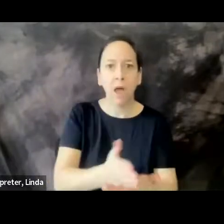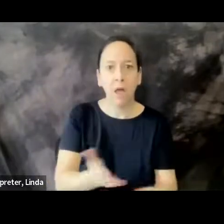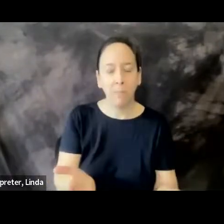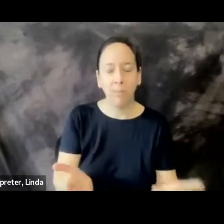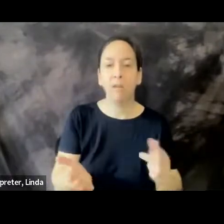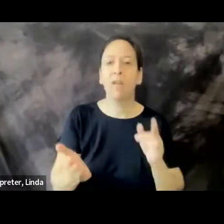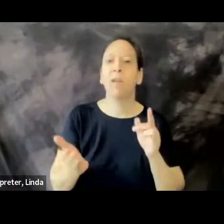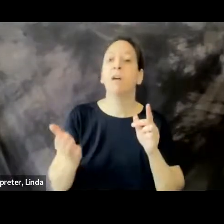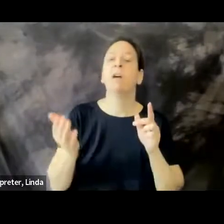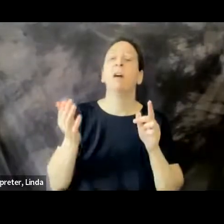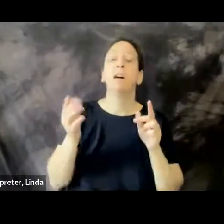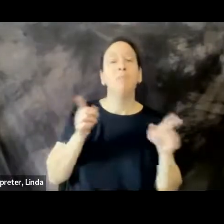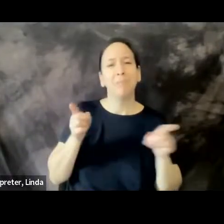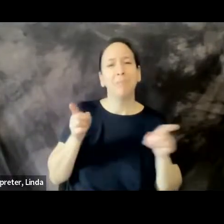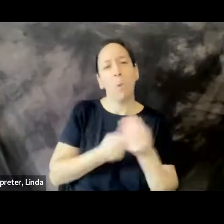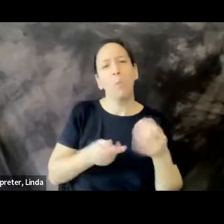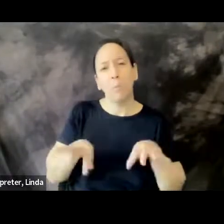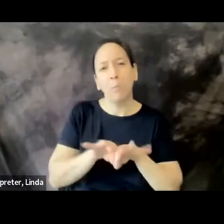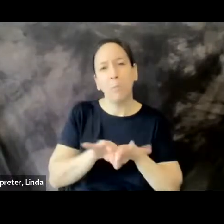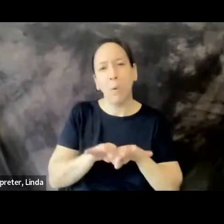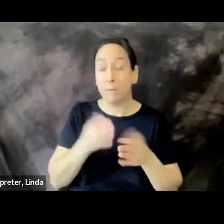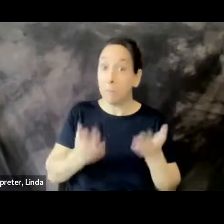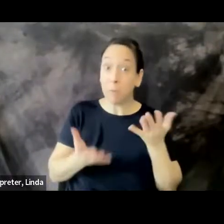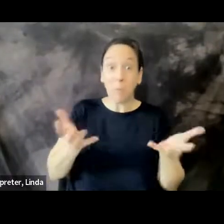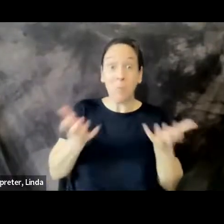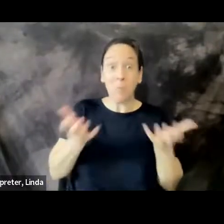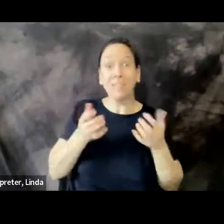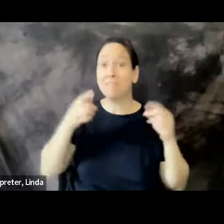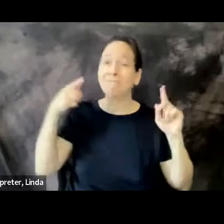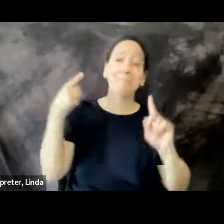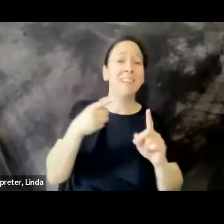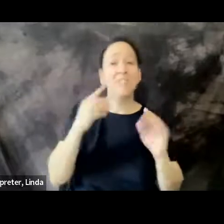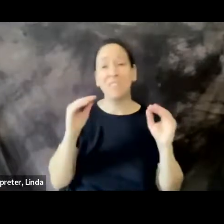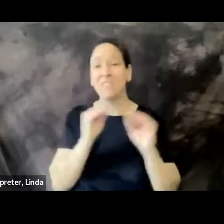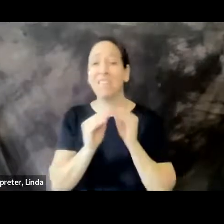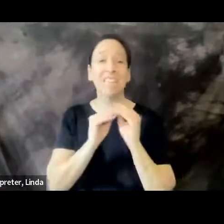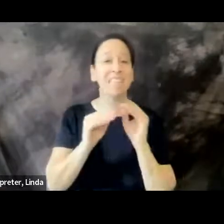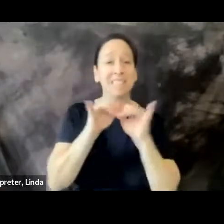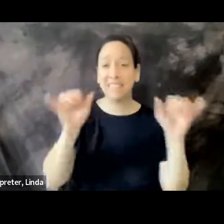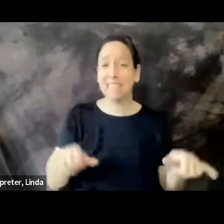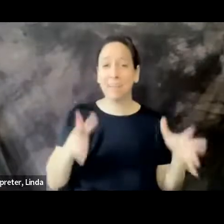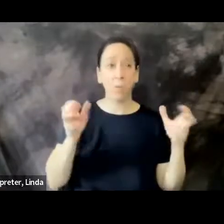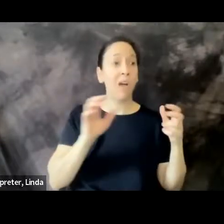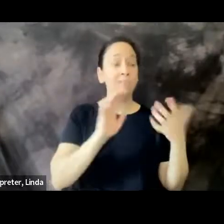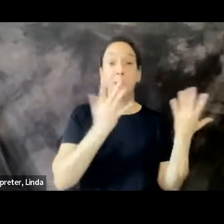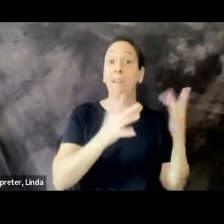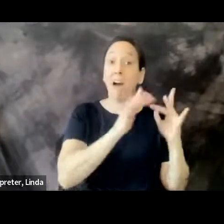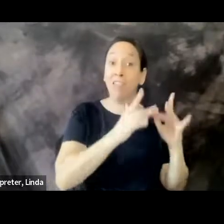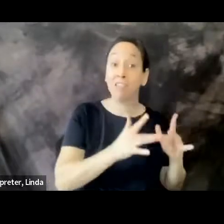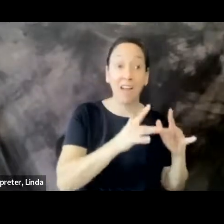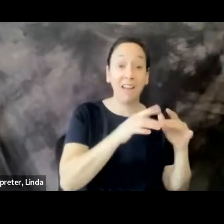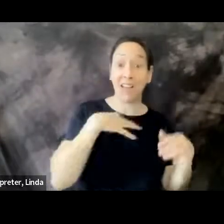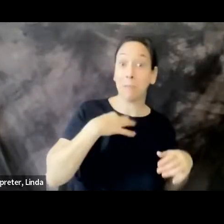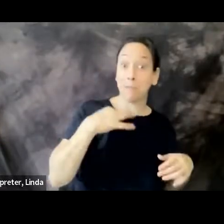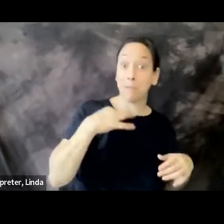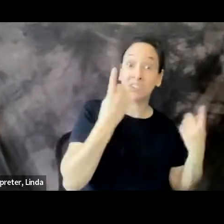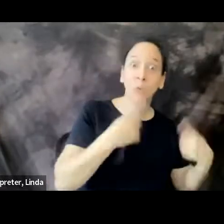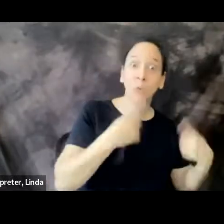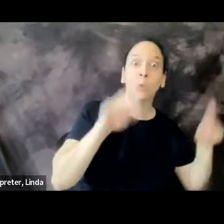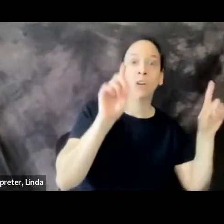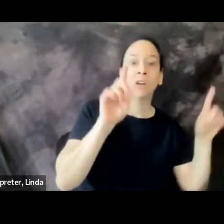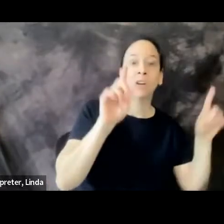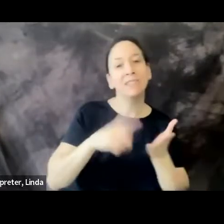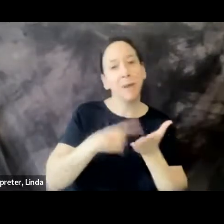because sometimes we might want to fix a system and just make an online application actually work. Other times we might want to contest the basis of the